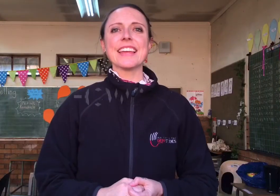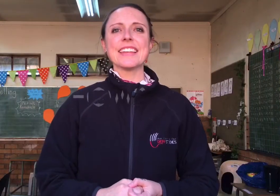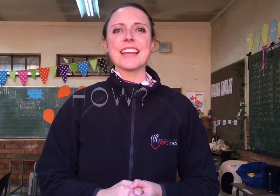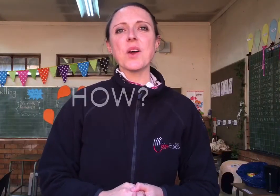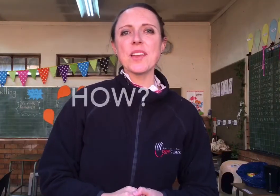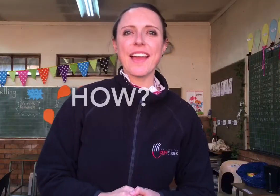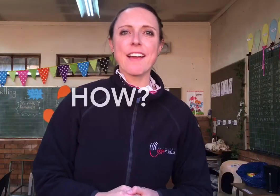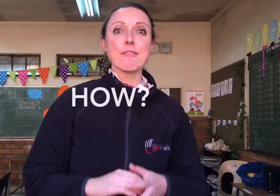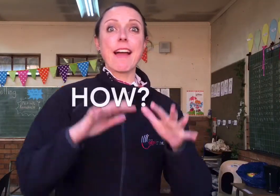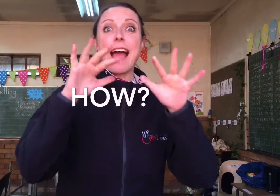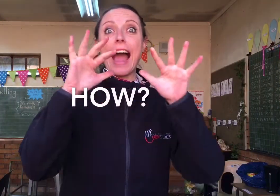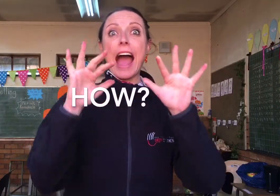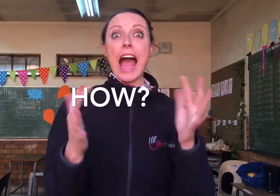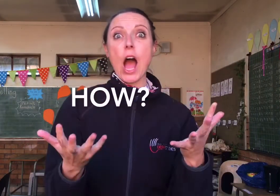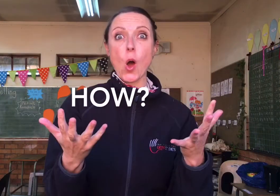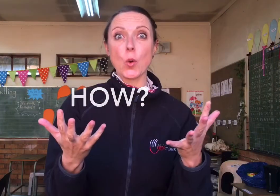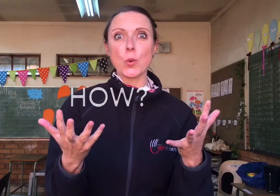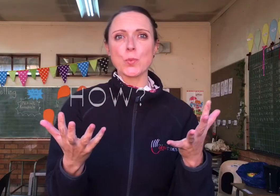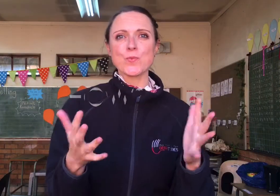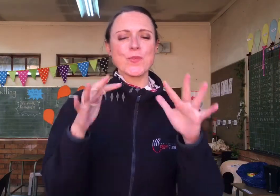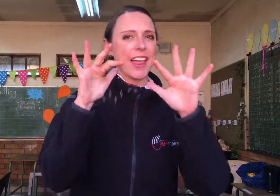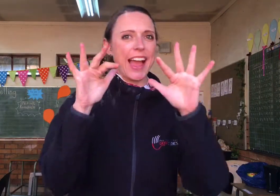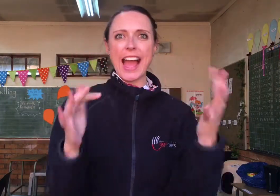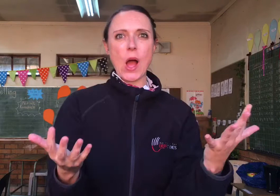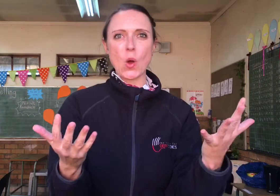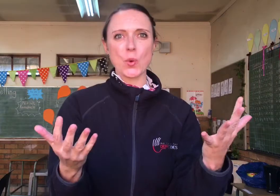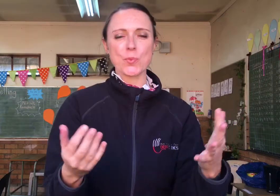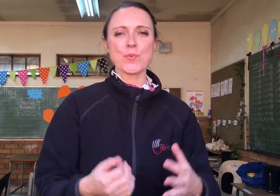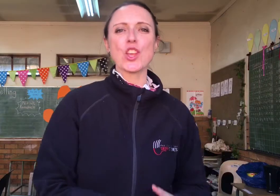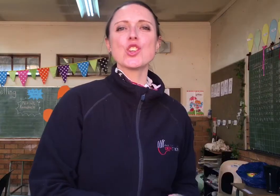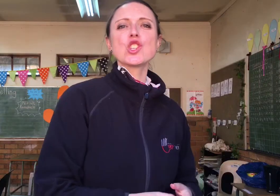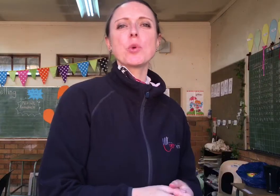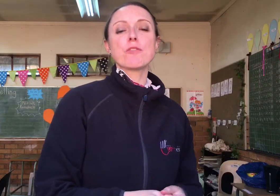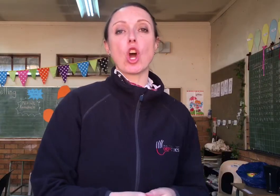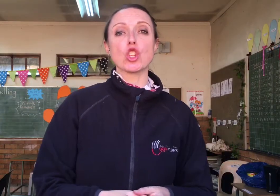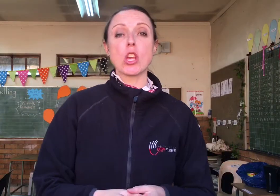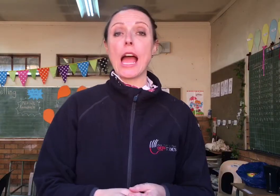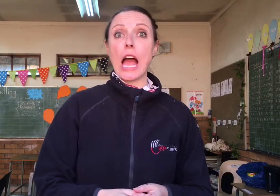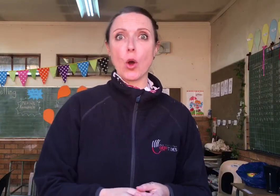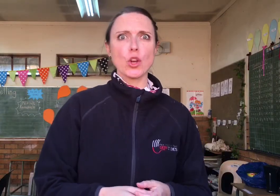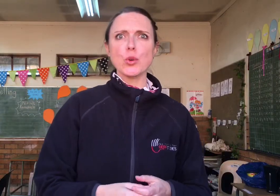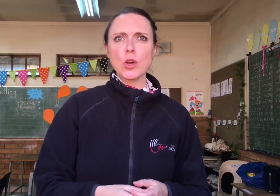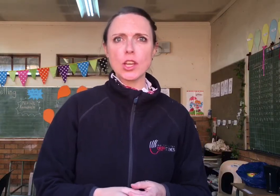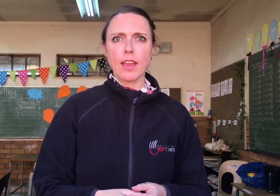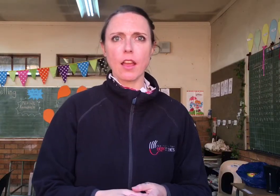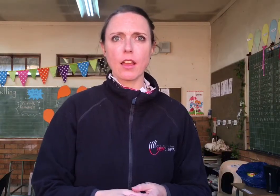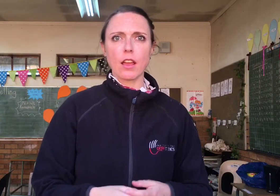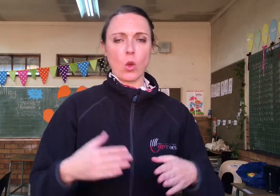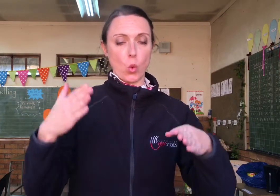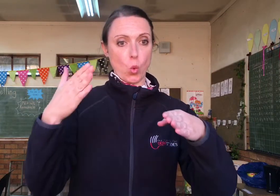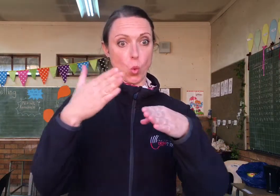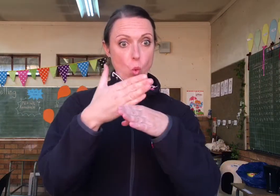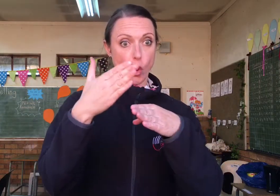Now we have how. How. So we've got, how are you working?